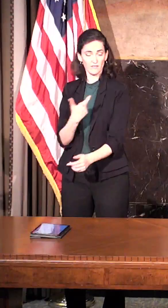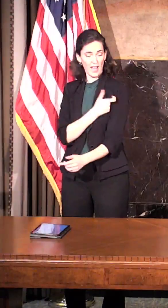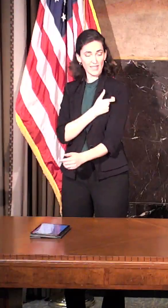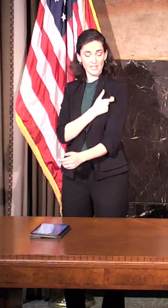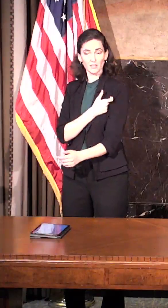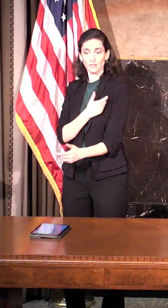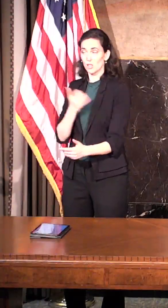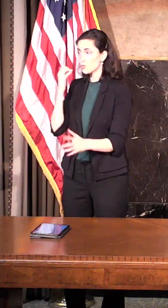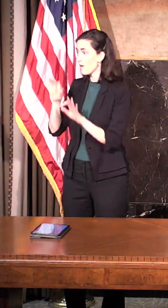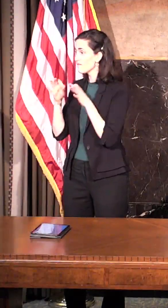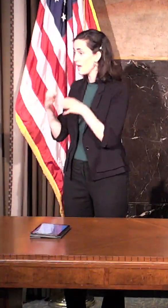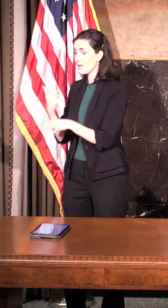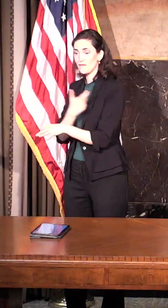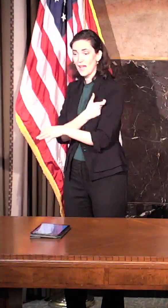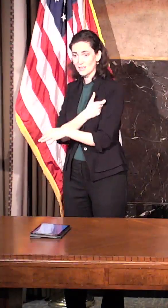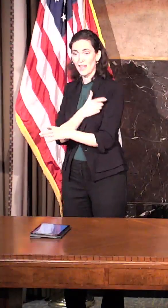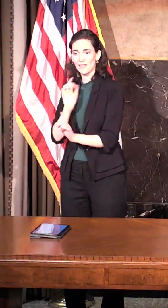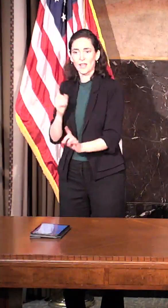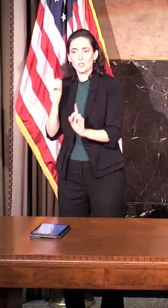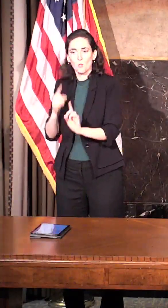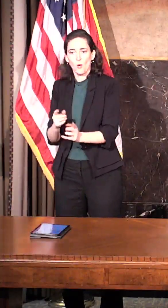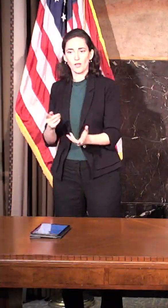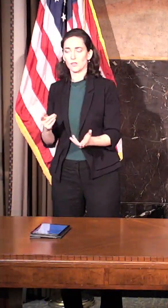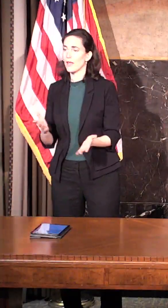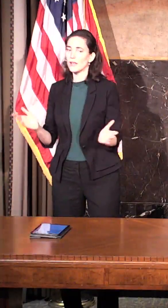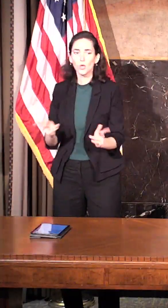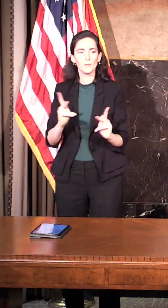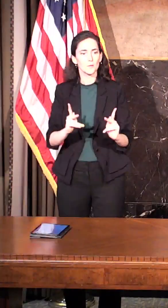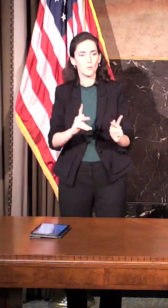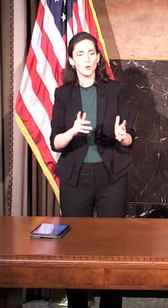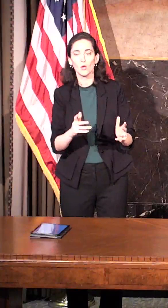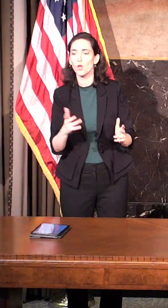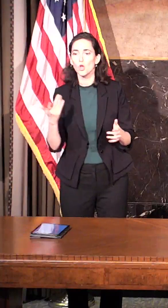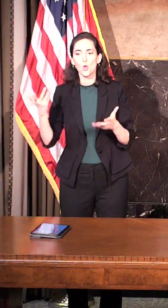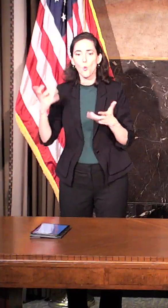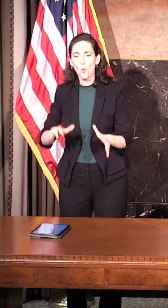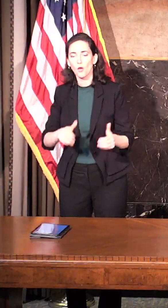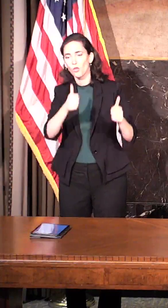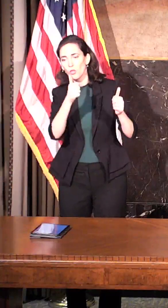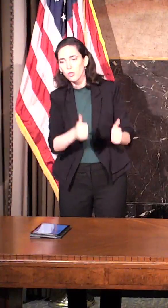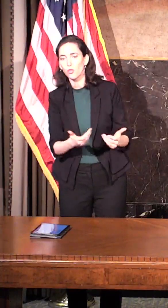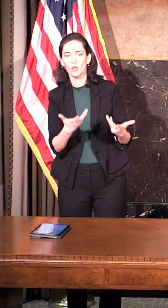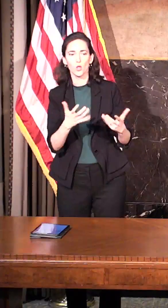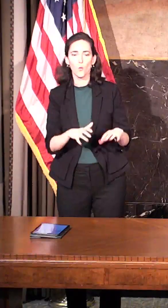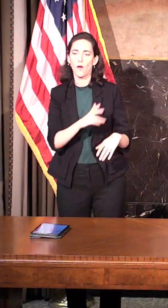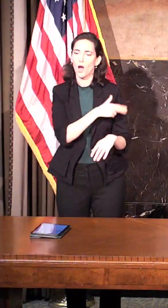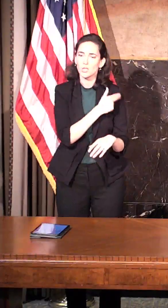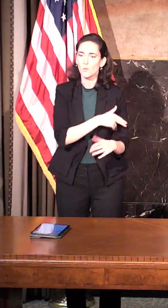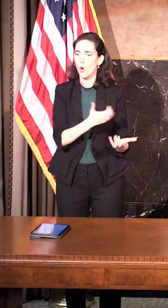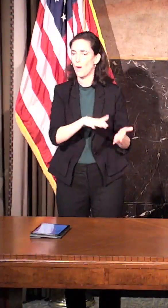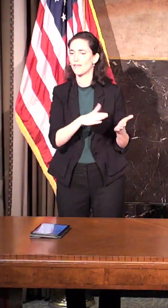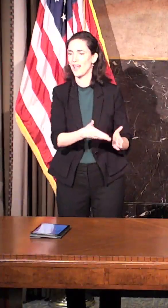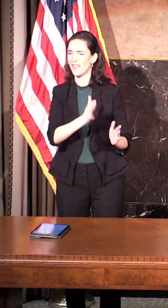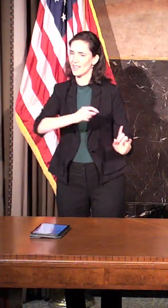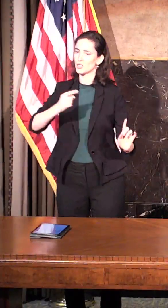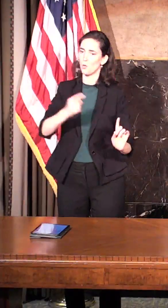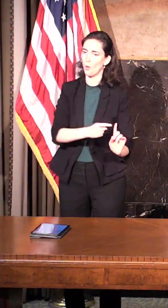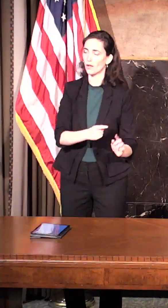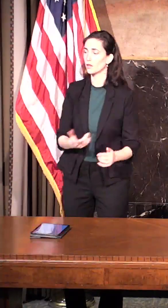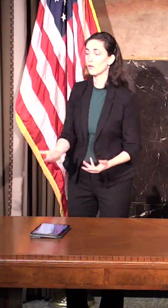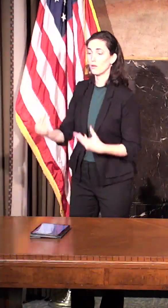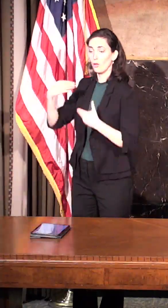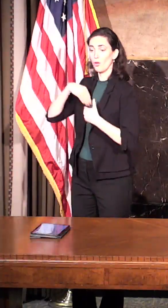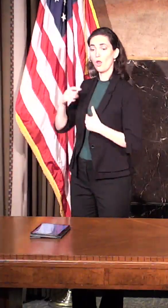when your family gets vaccinated, when you encourage a loved one to get vaccinated, that's what you care about. you care about not having to worry